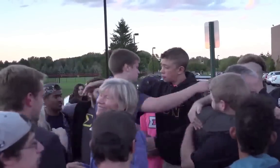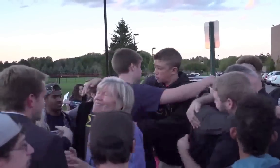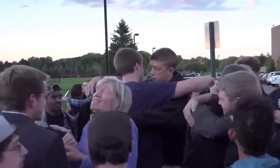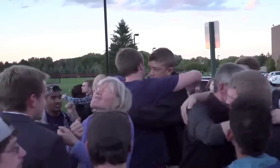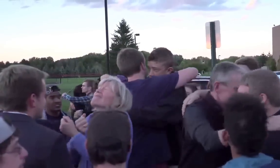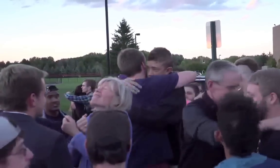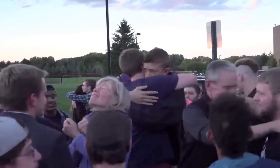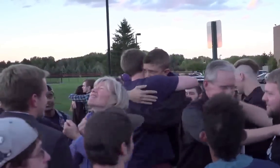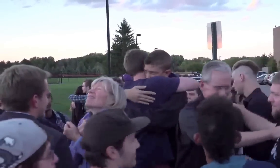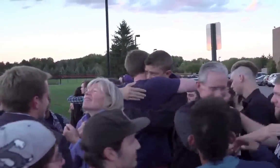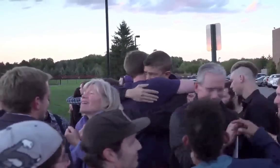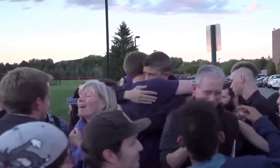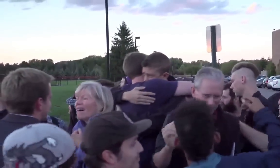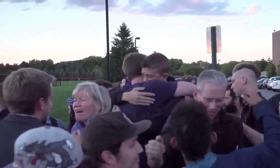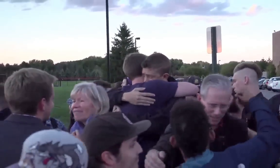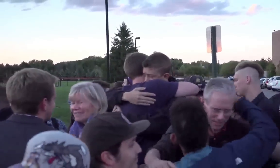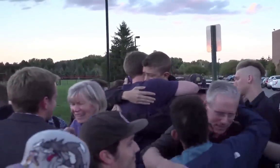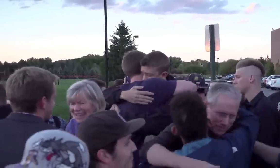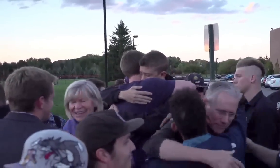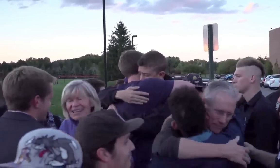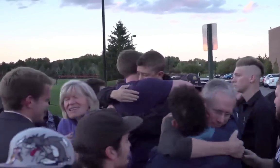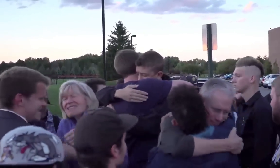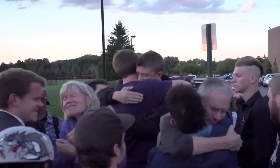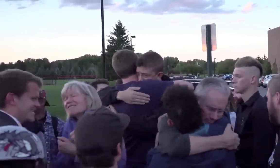So he can get free tickets.